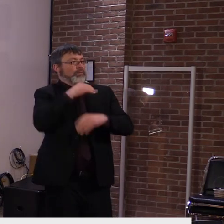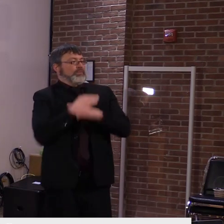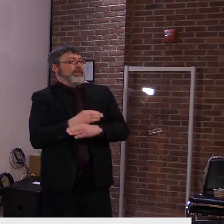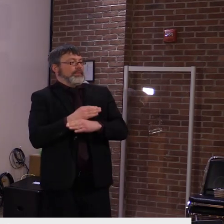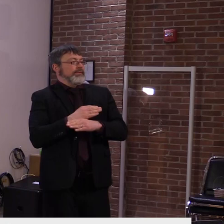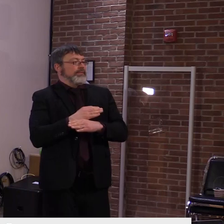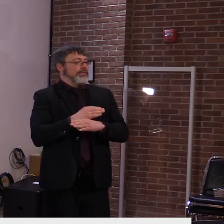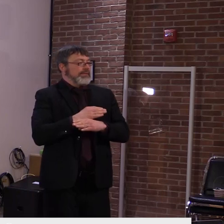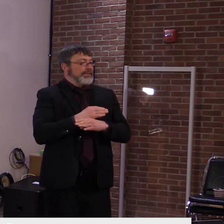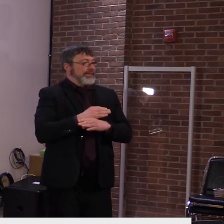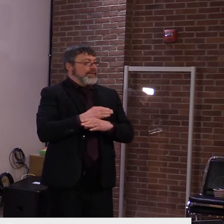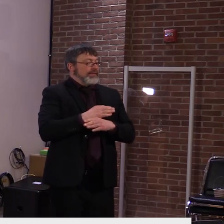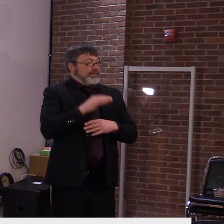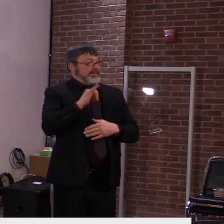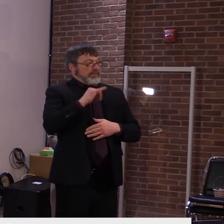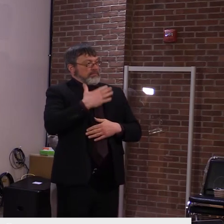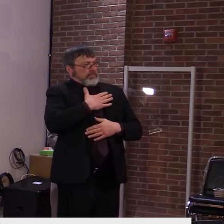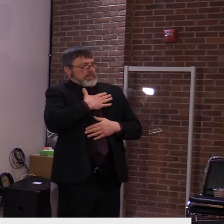it's weeks.